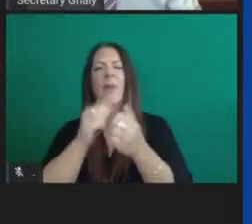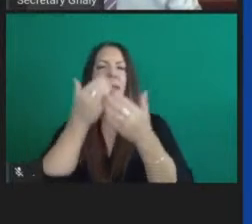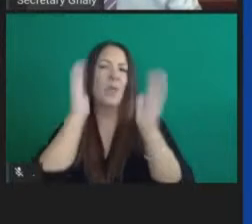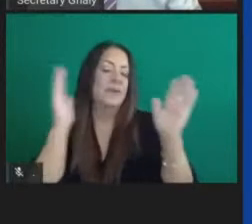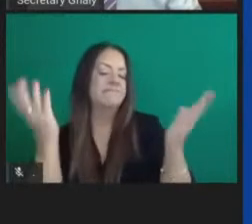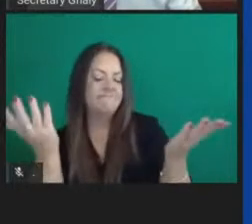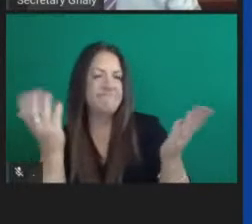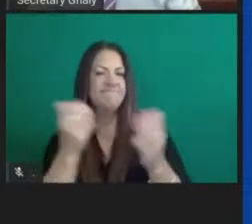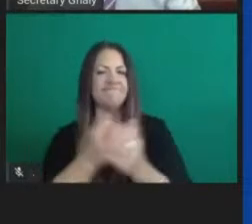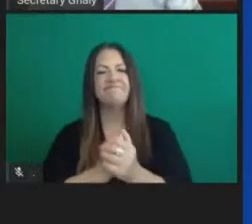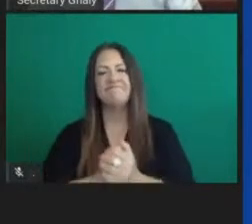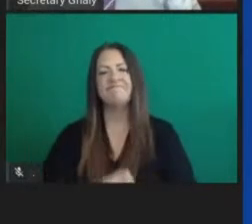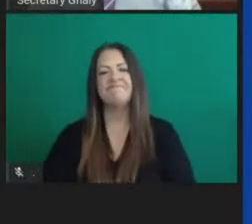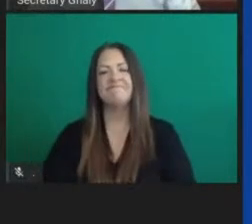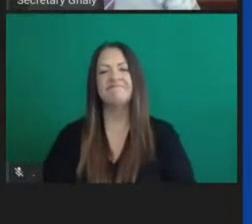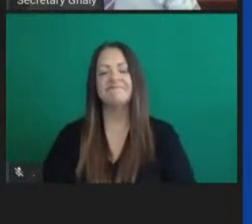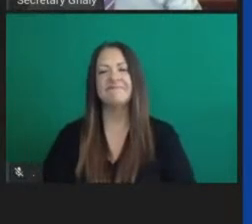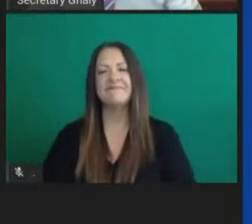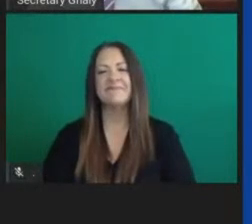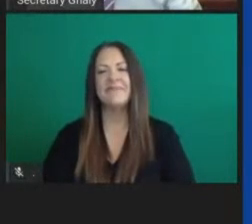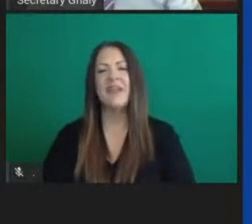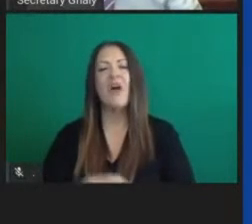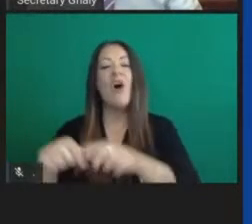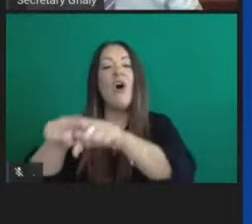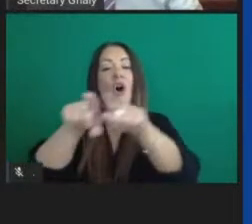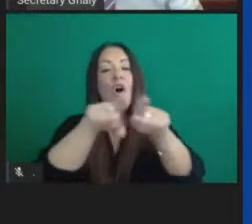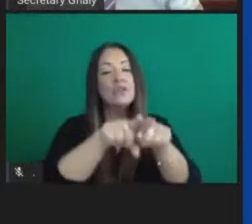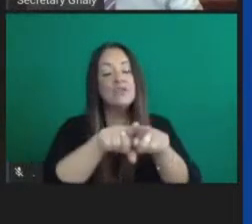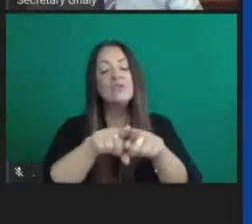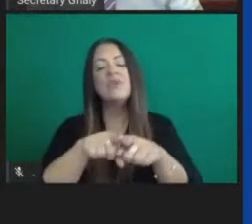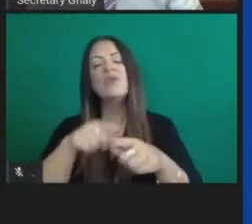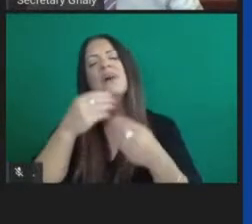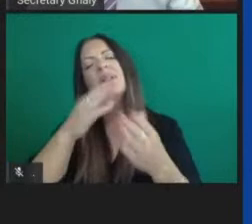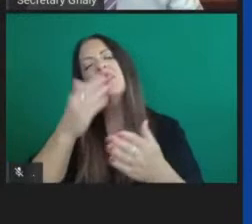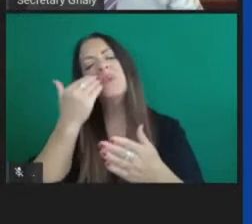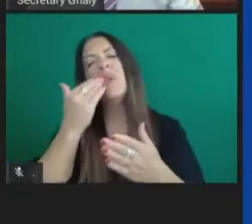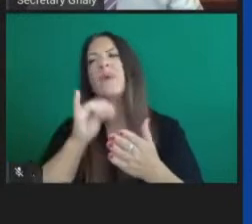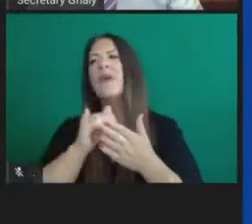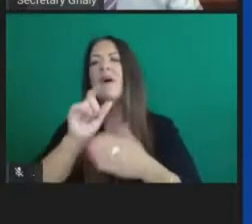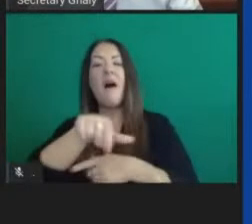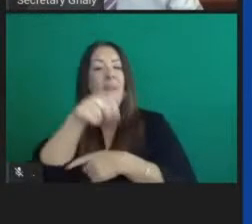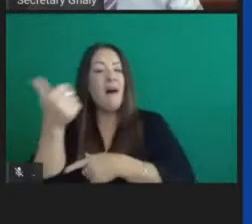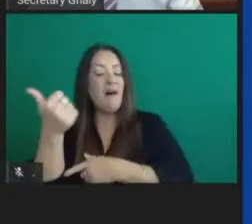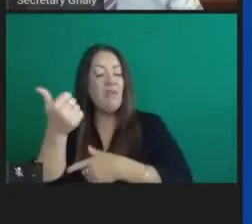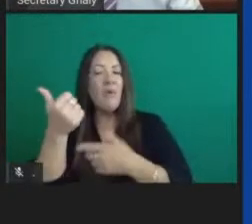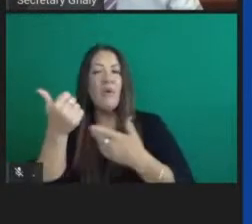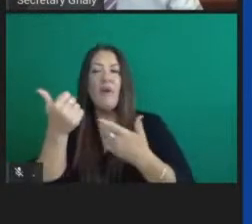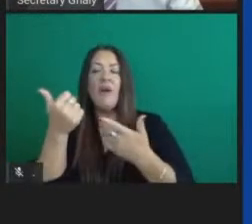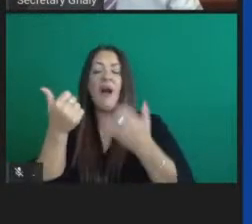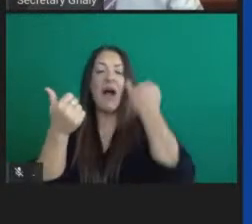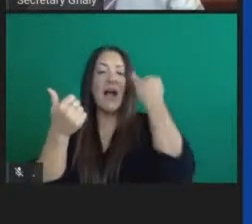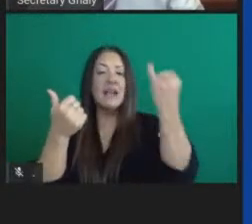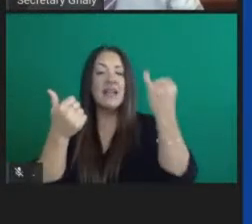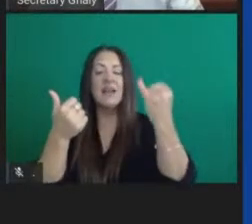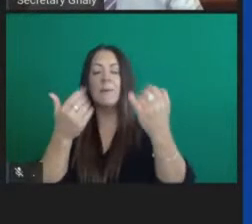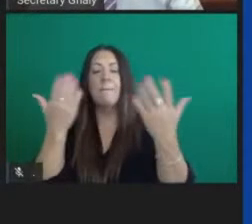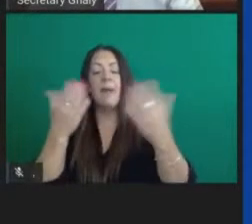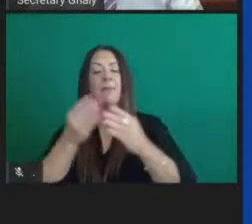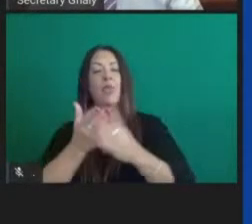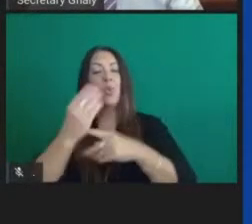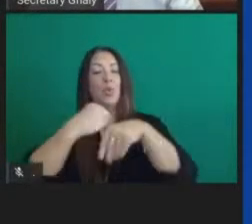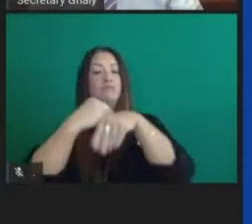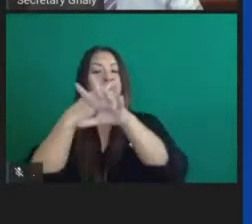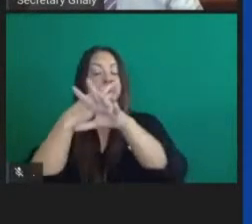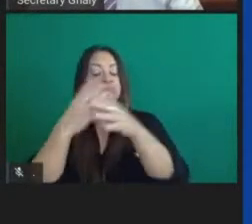well. I mentioned that there are certainly some new ways to celebrate virtually that